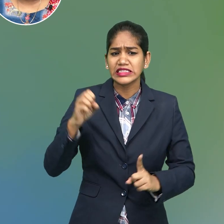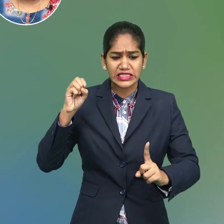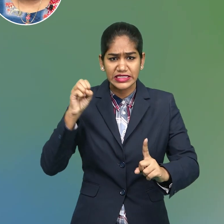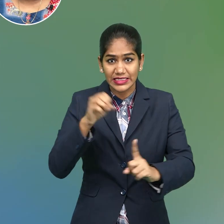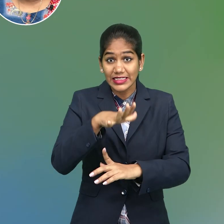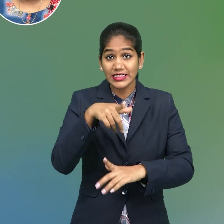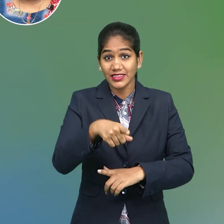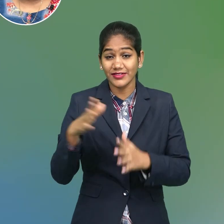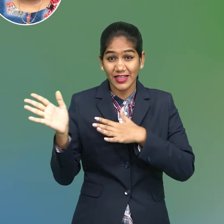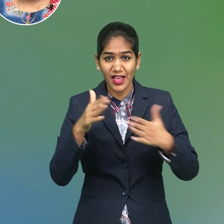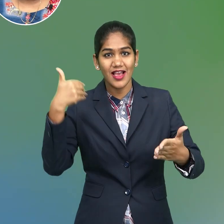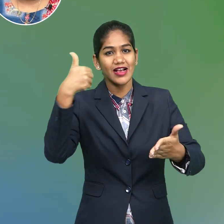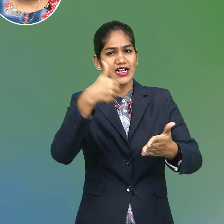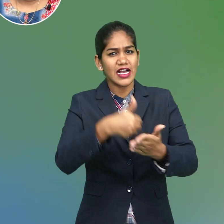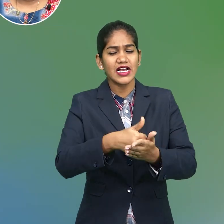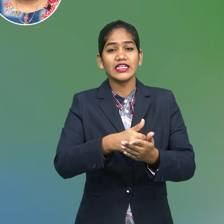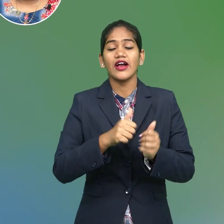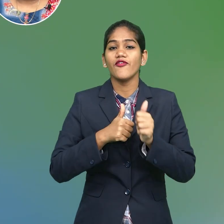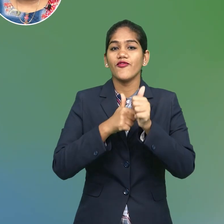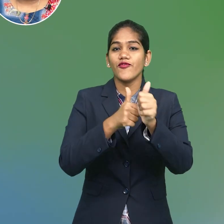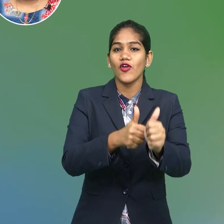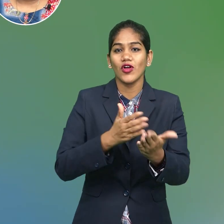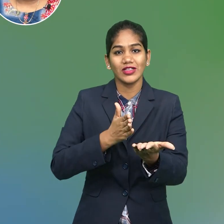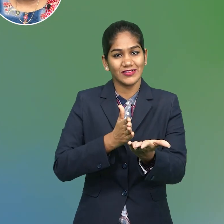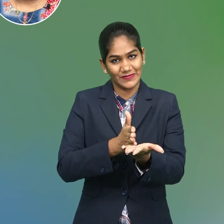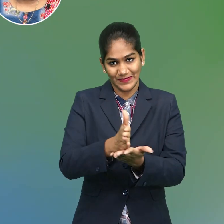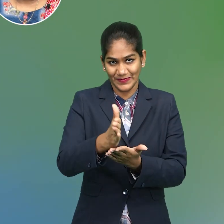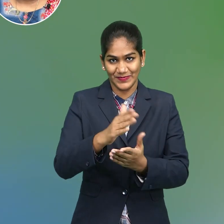This affects the climate in the following way.